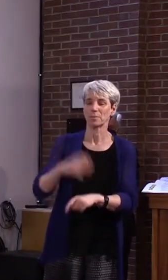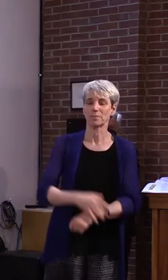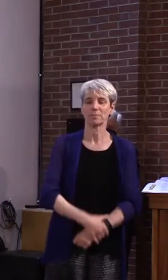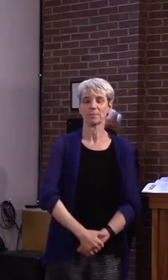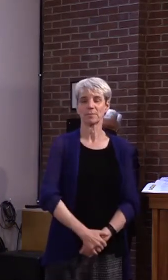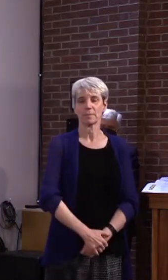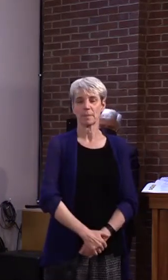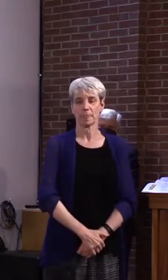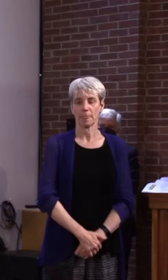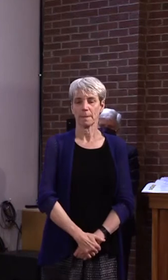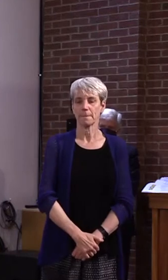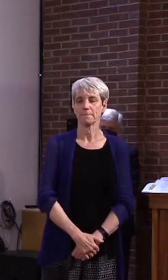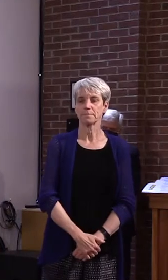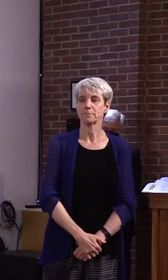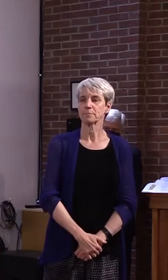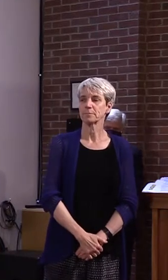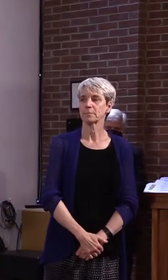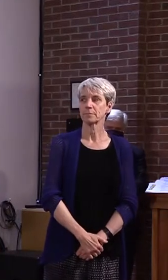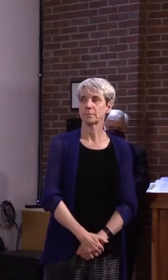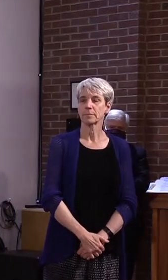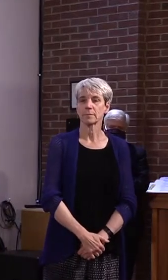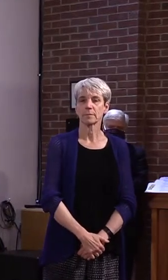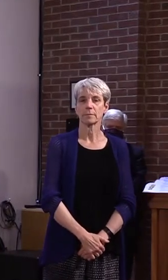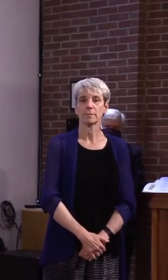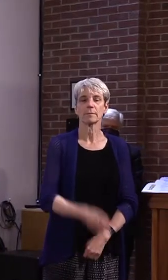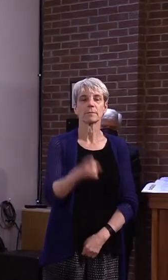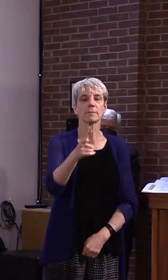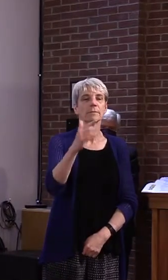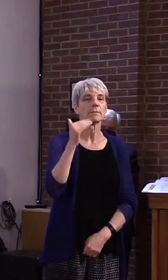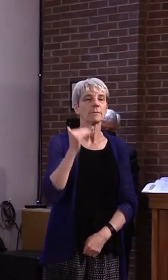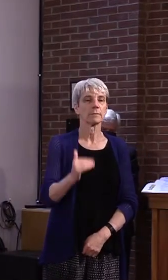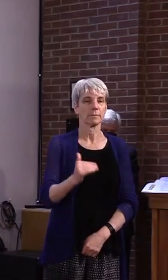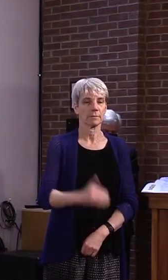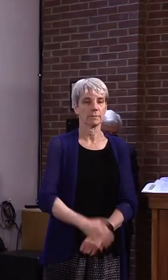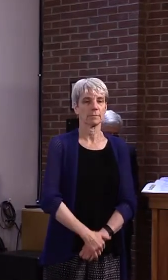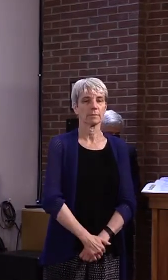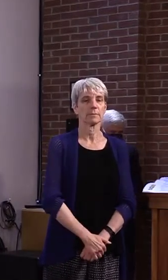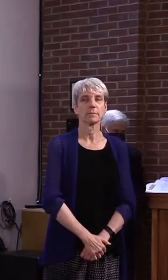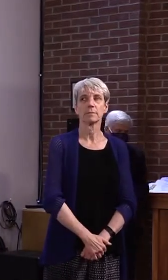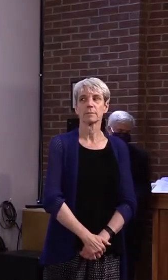Excellent. Thank you, Dr. Levine. Appreciate it. Andrew, Caledonia Record.